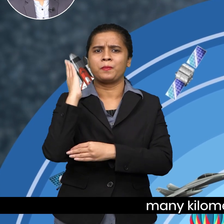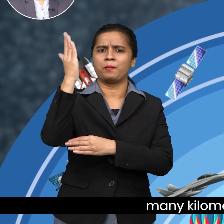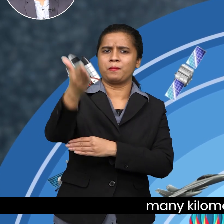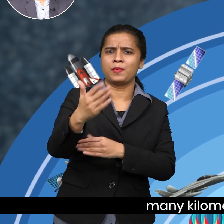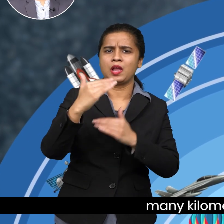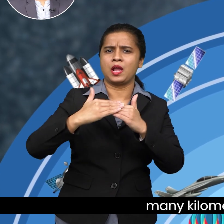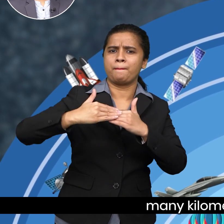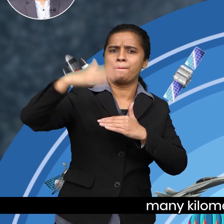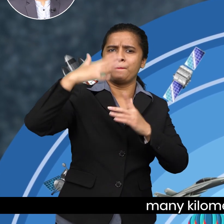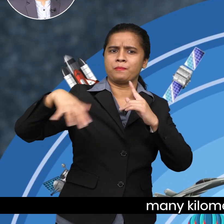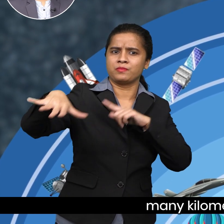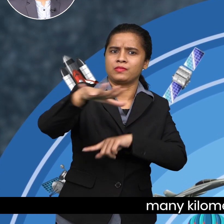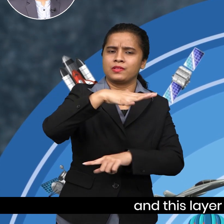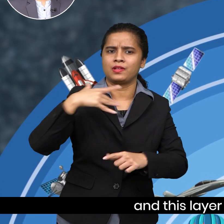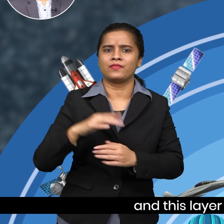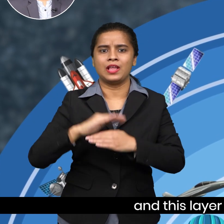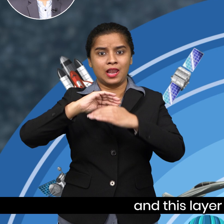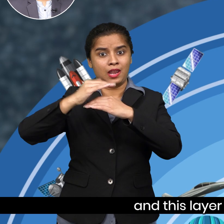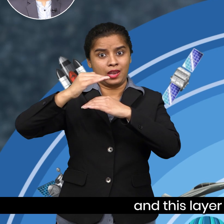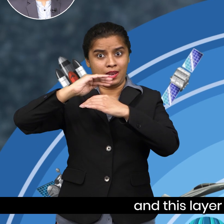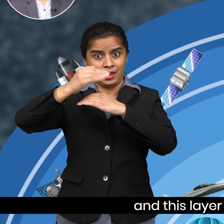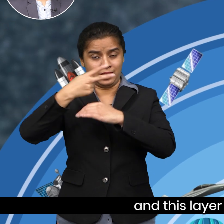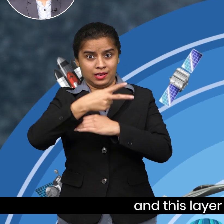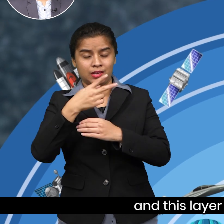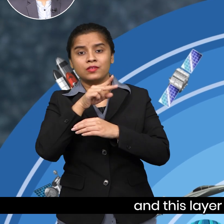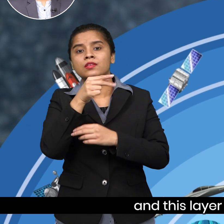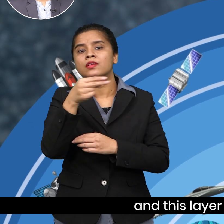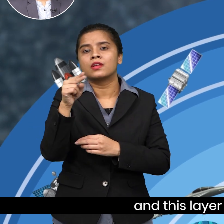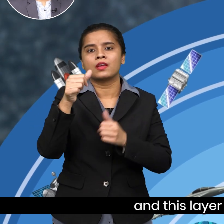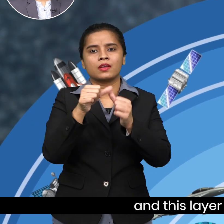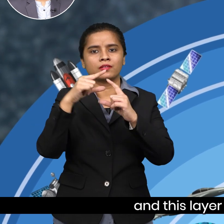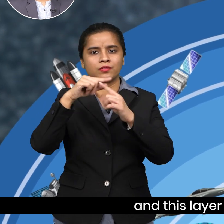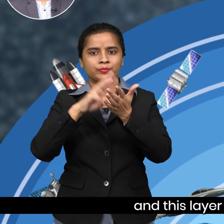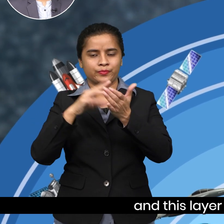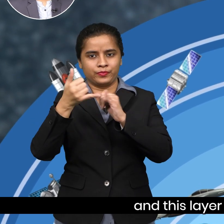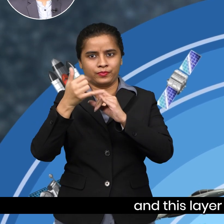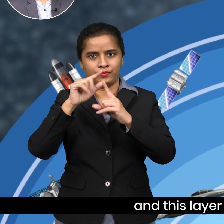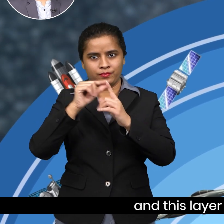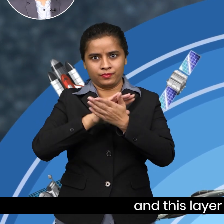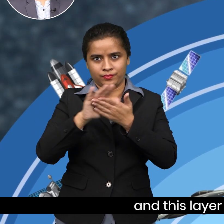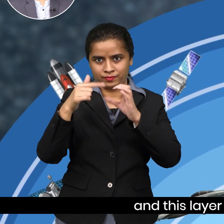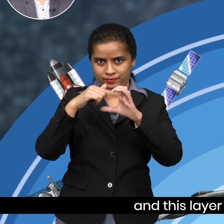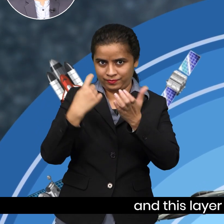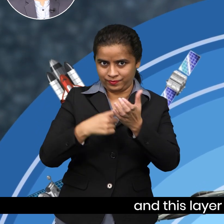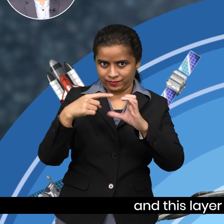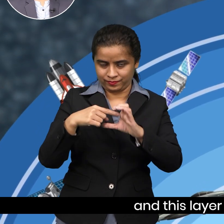kilometers above the surface, and this layer is called the atmosphere.